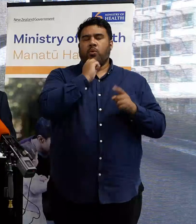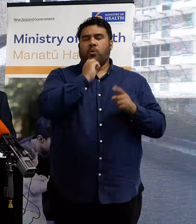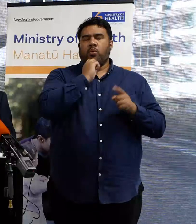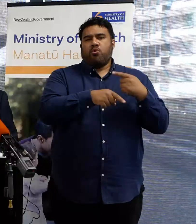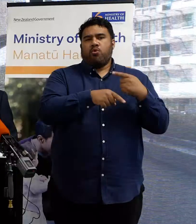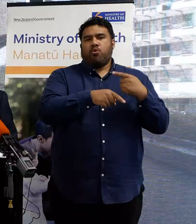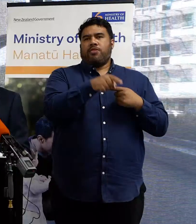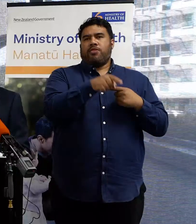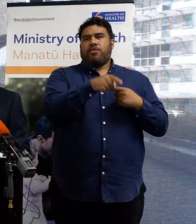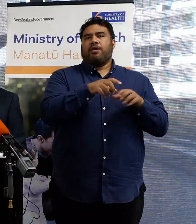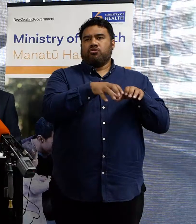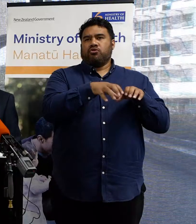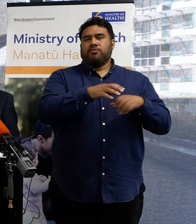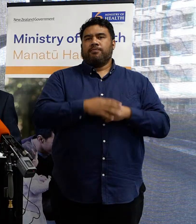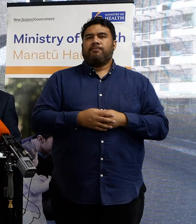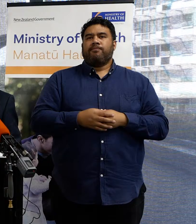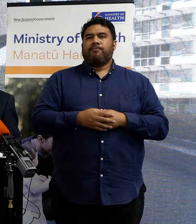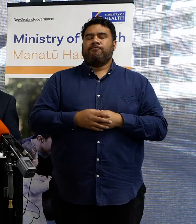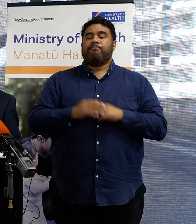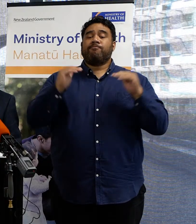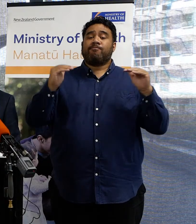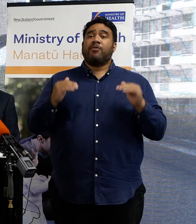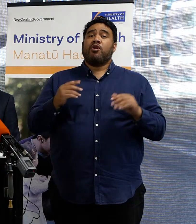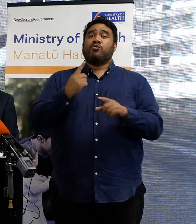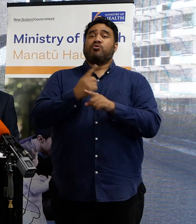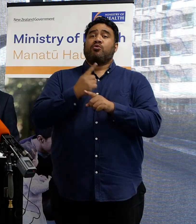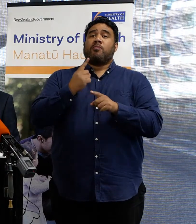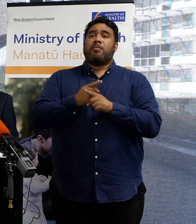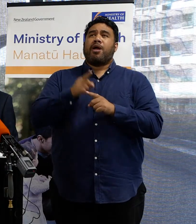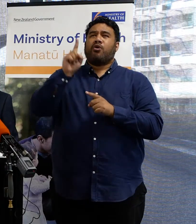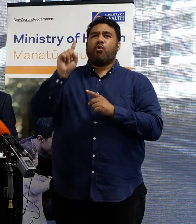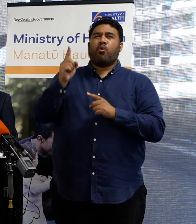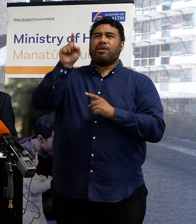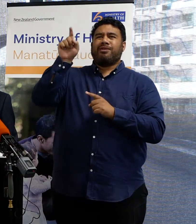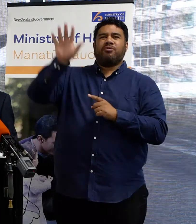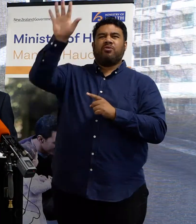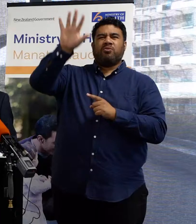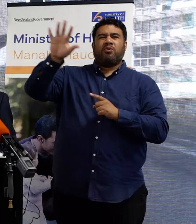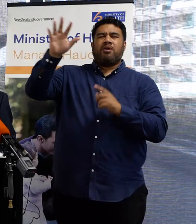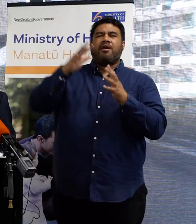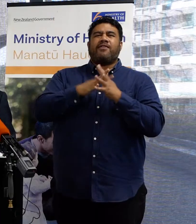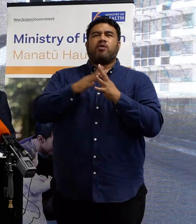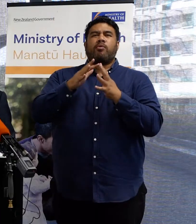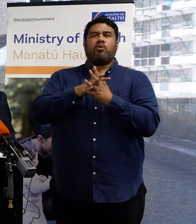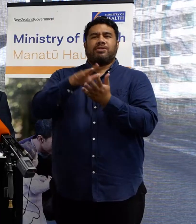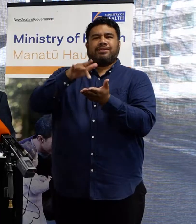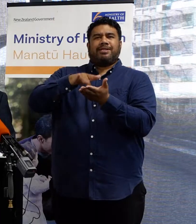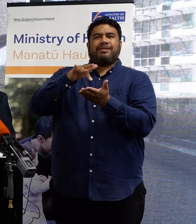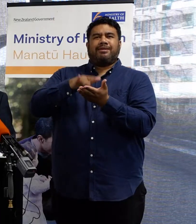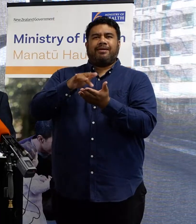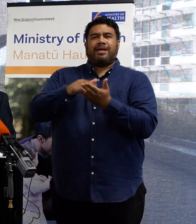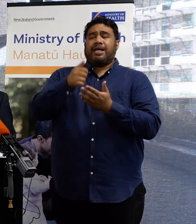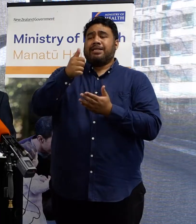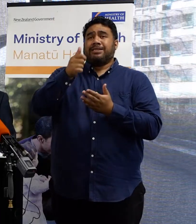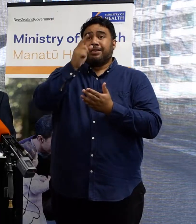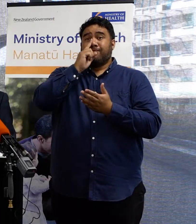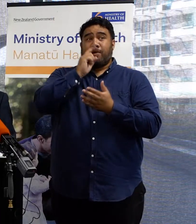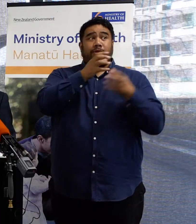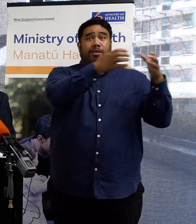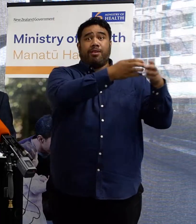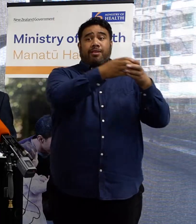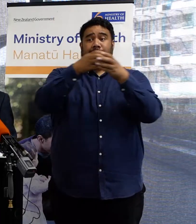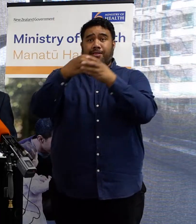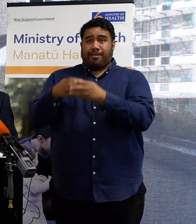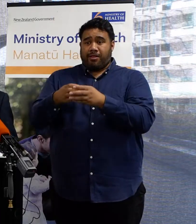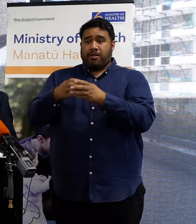To move now to Whangaparaoa, just briefly, the 6 people who are there who were repatriated after spending the time